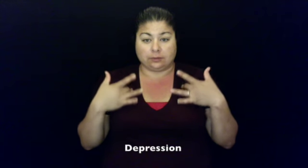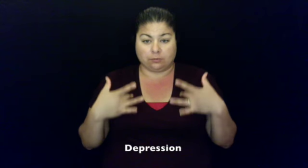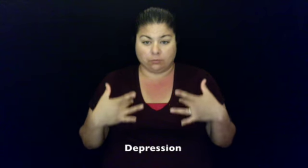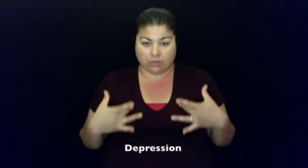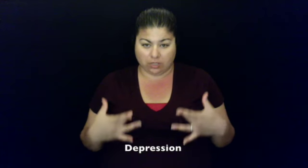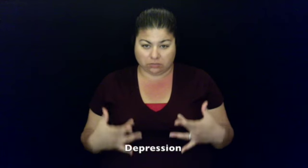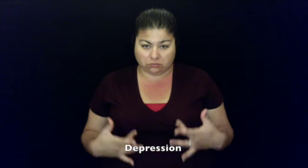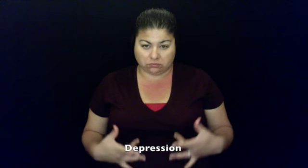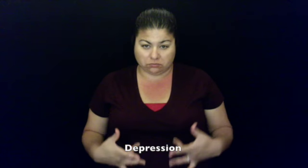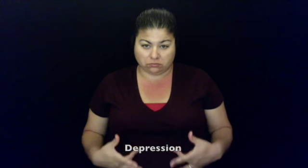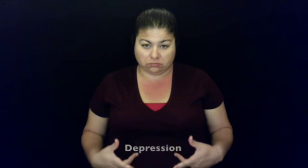Depression.